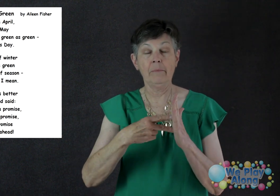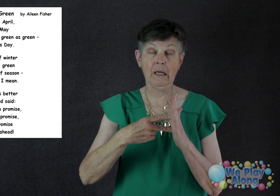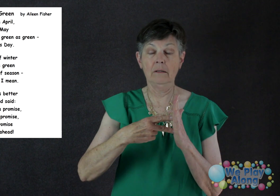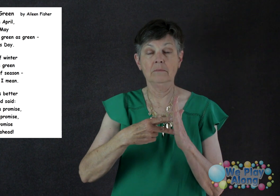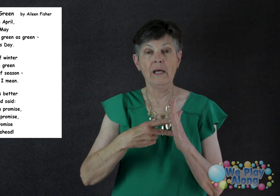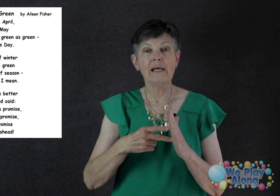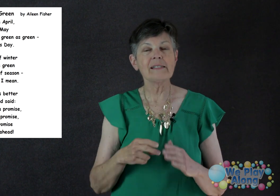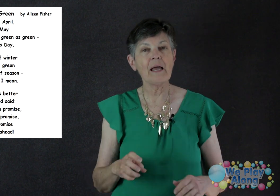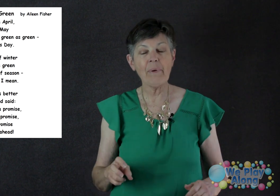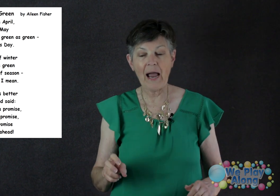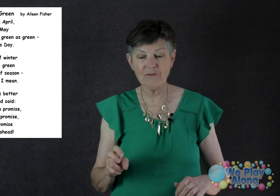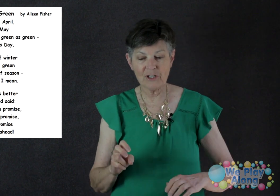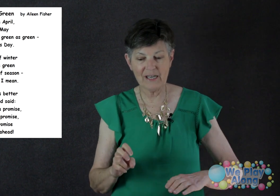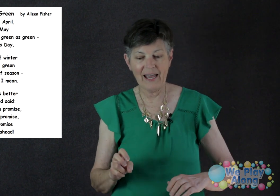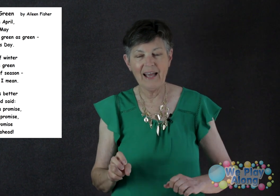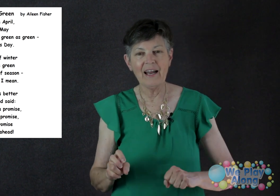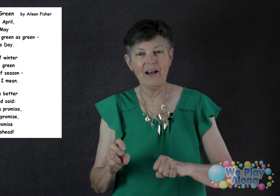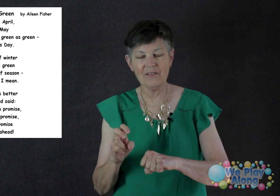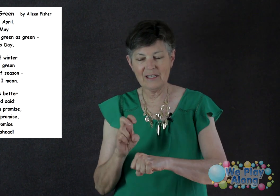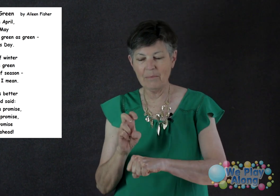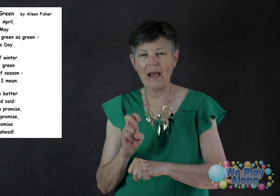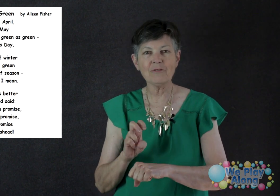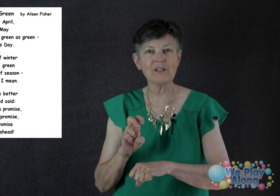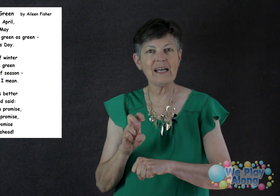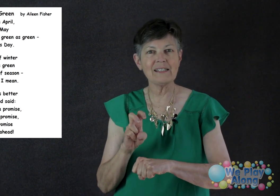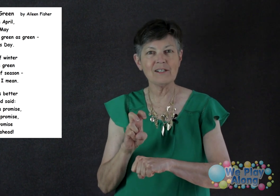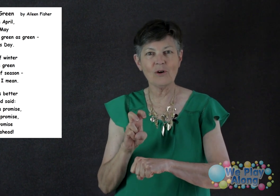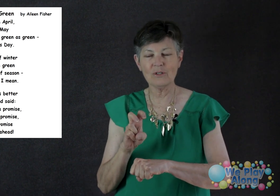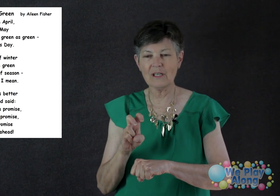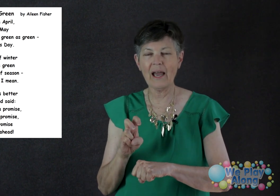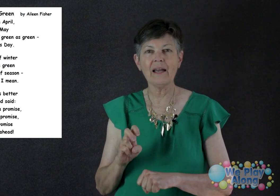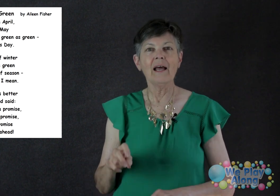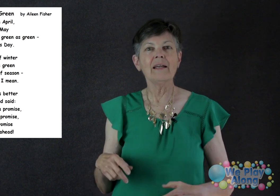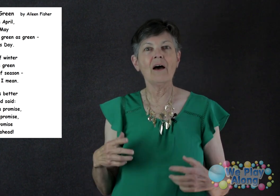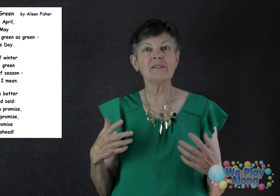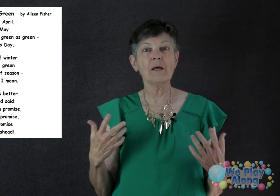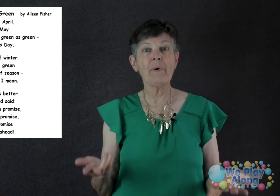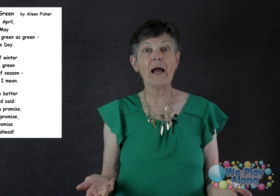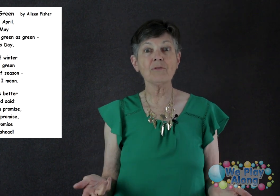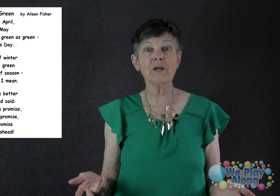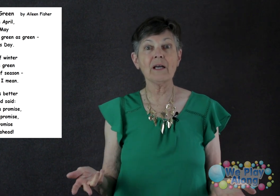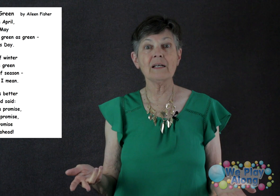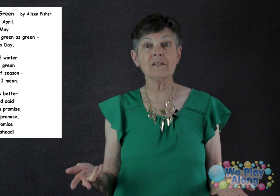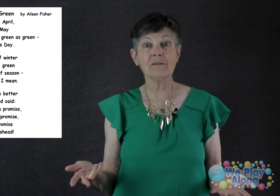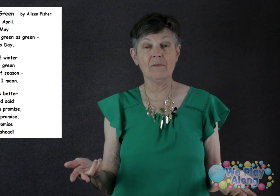for mean, St. Patrick's Day. Now, St. Patrick's has its own sign. Now, St. Patrick is